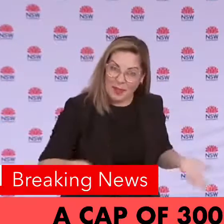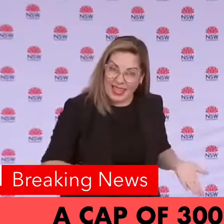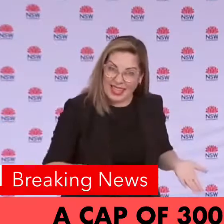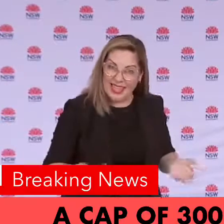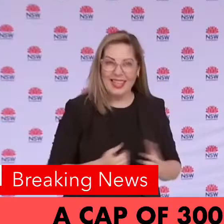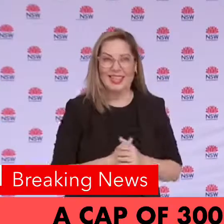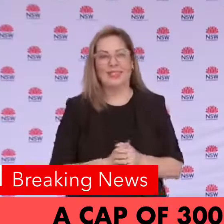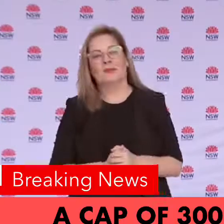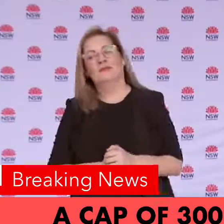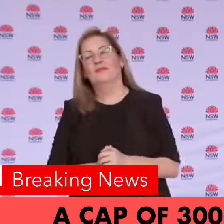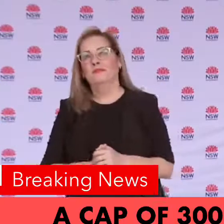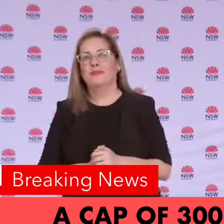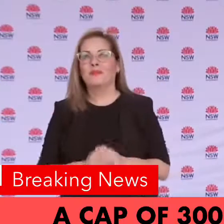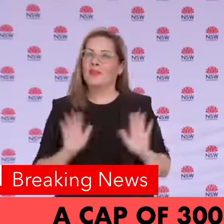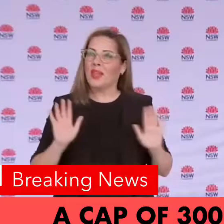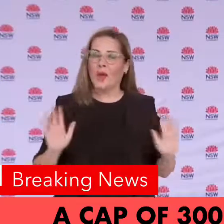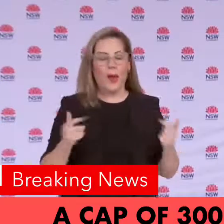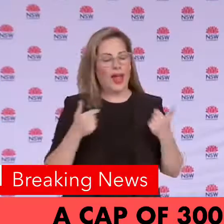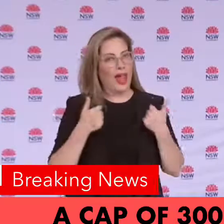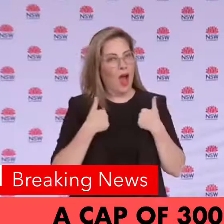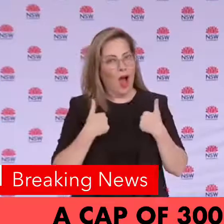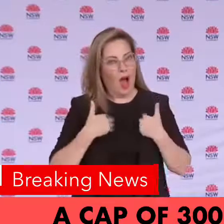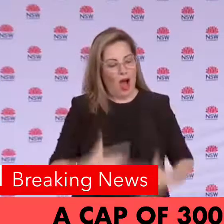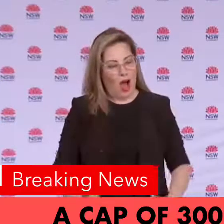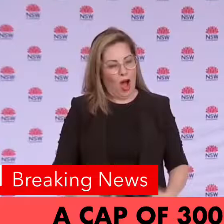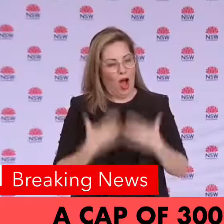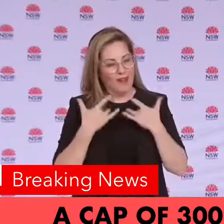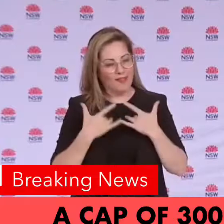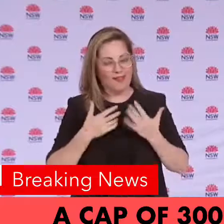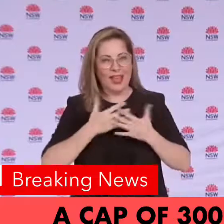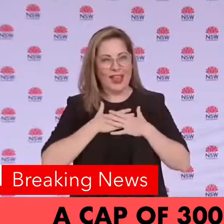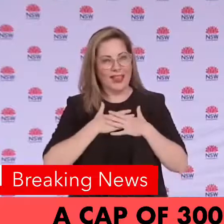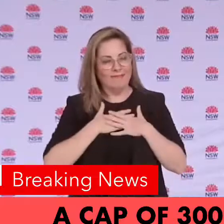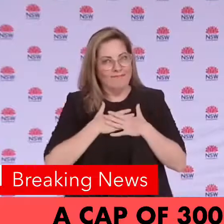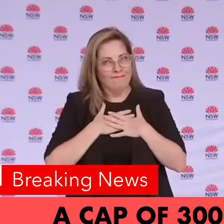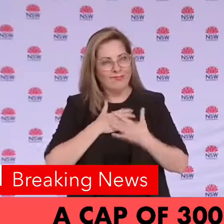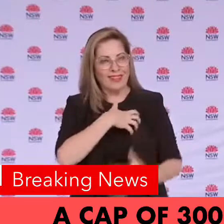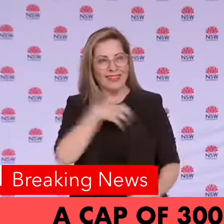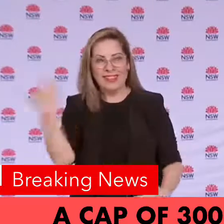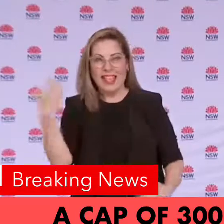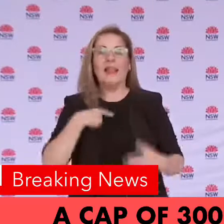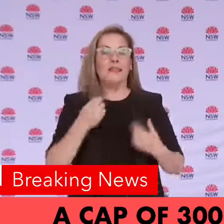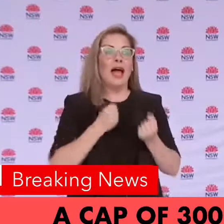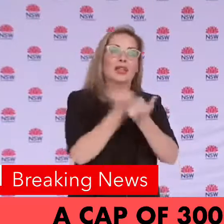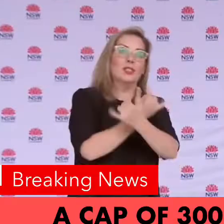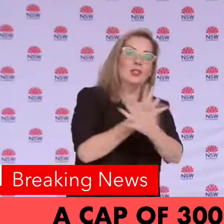understanding epidemiology. It's been a passion of mine, and I'm great the Northern Beaches community.